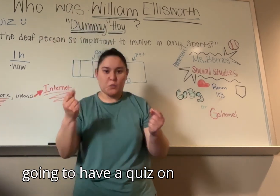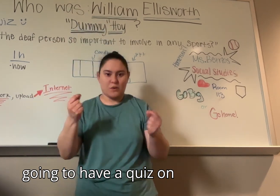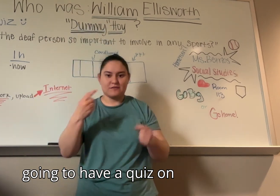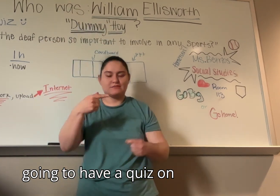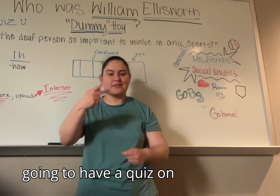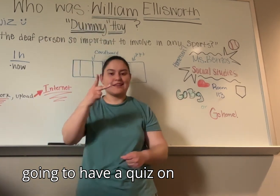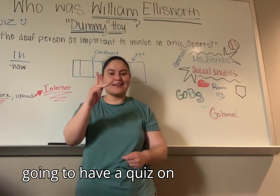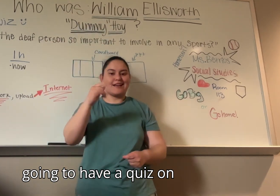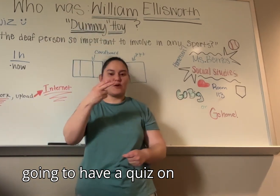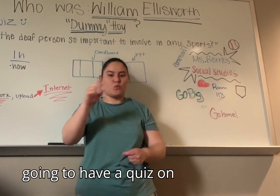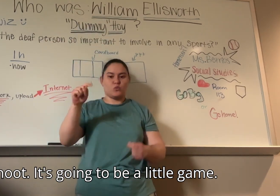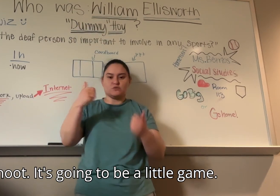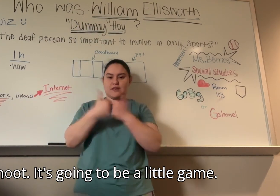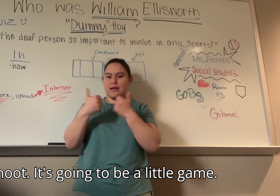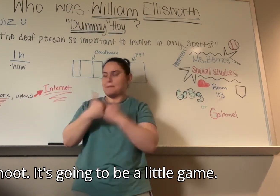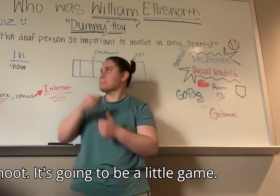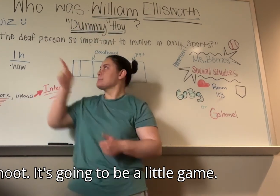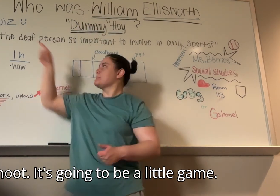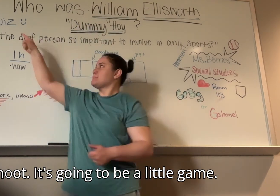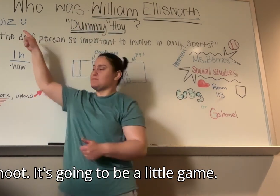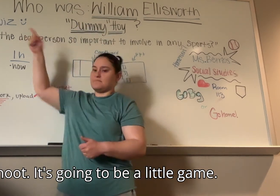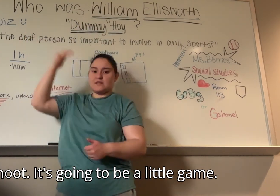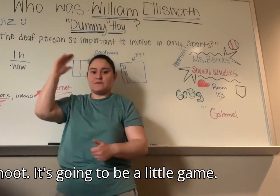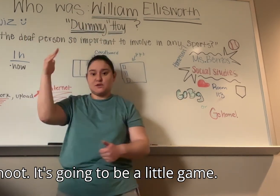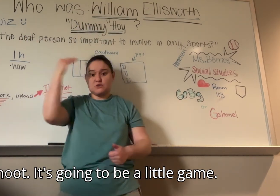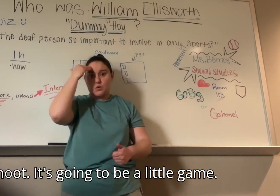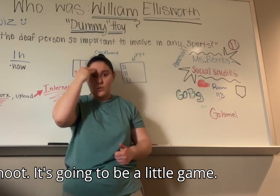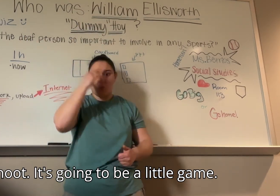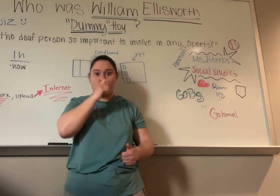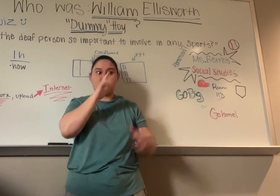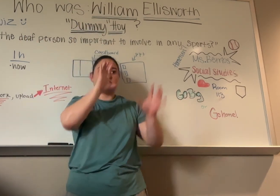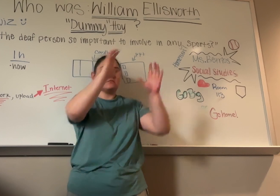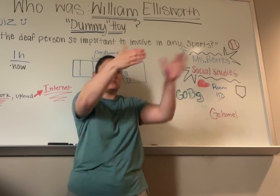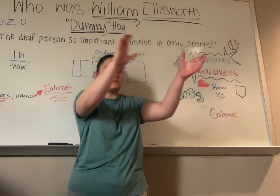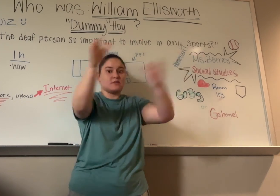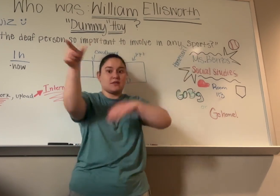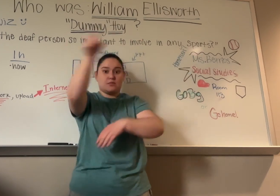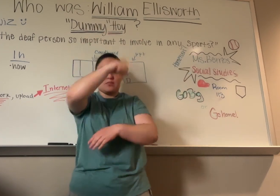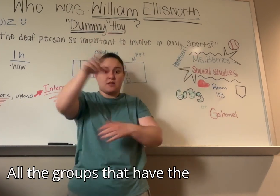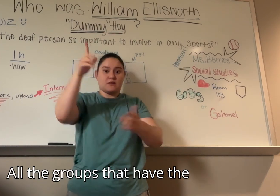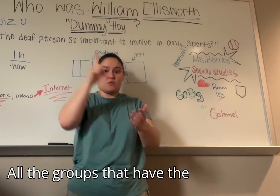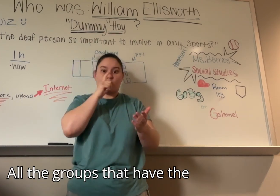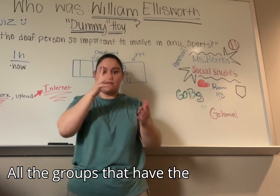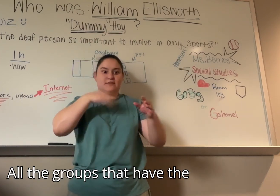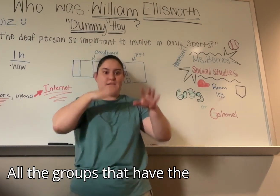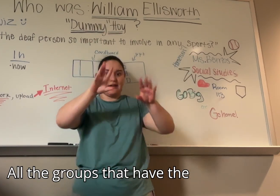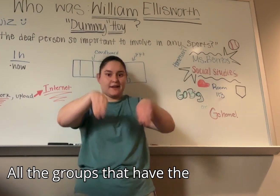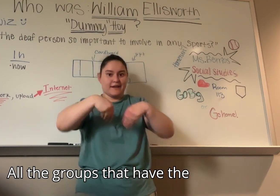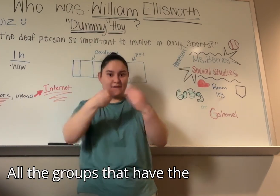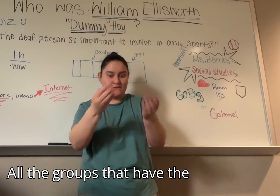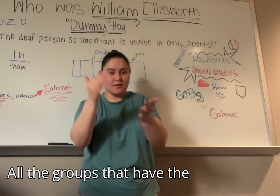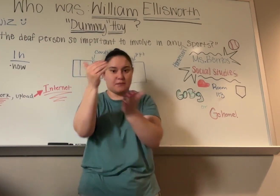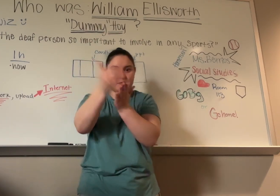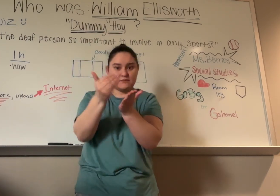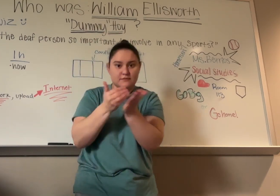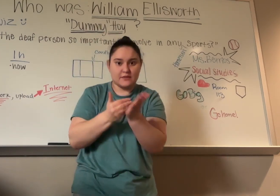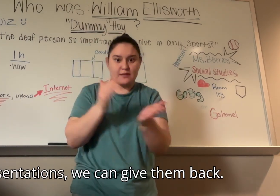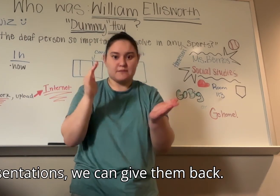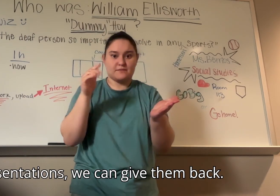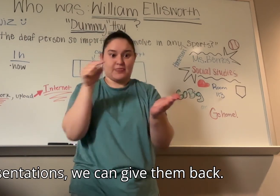quiz on Kahoot. It's going to be a little game. All the groups that have the